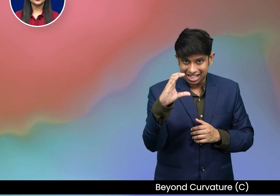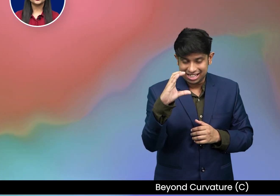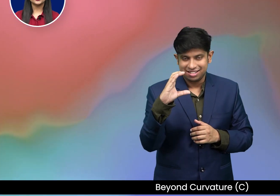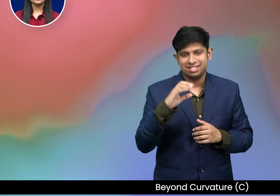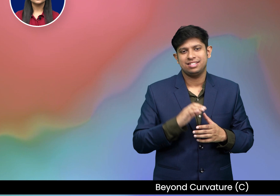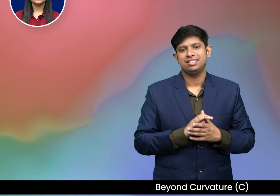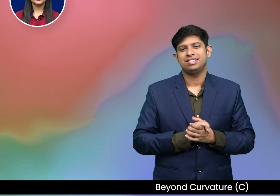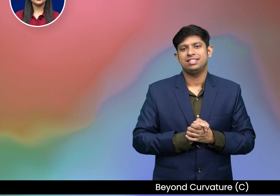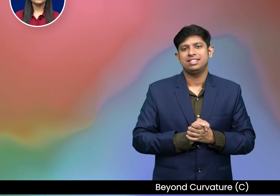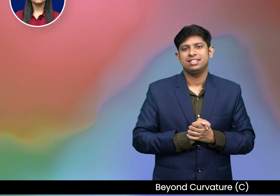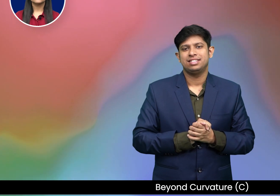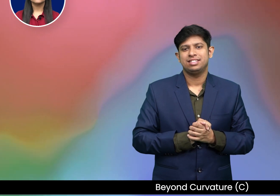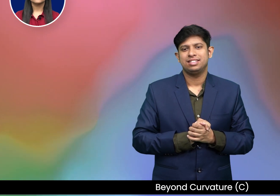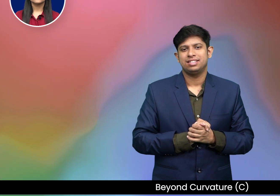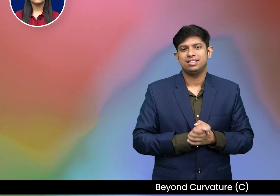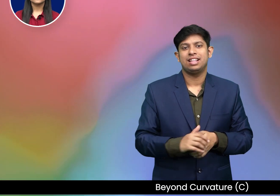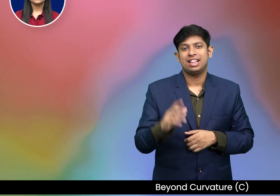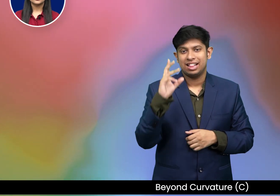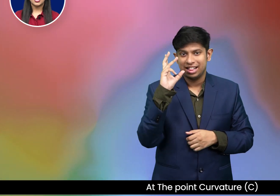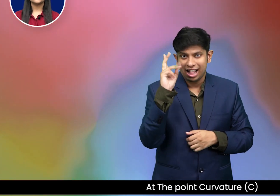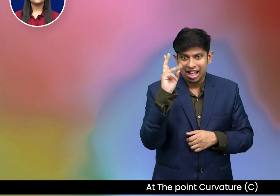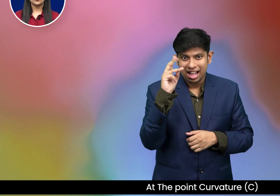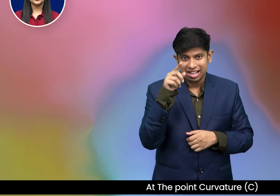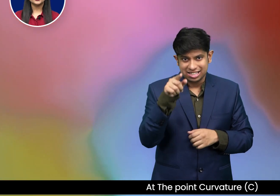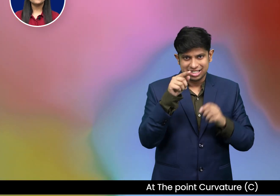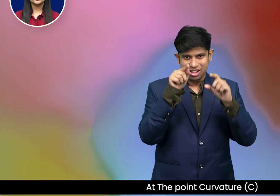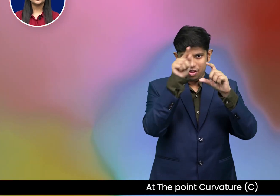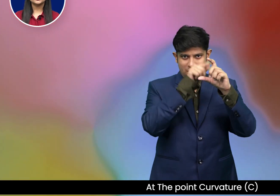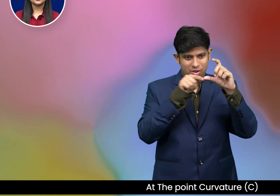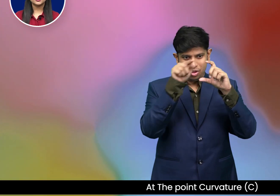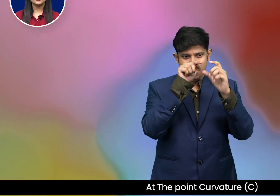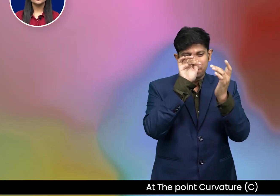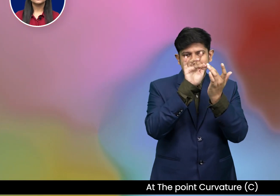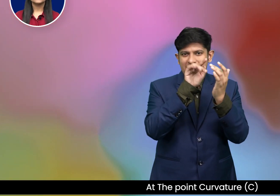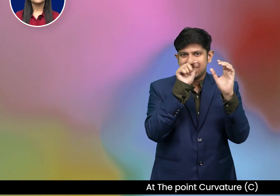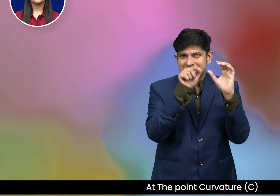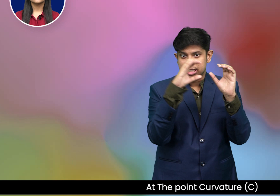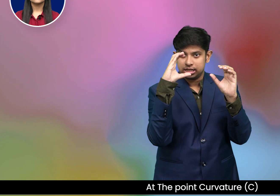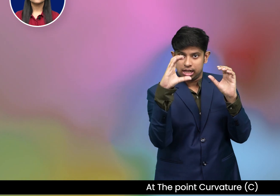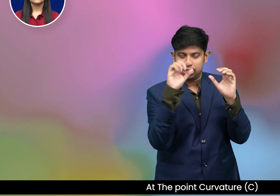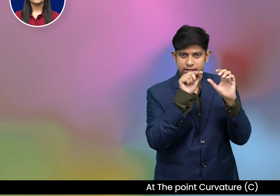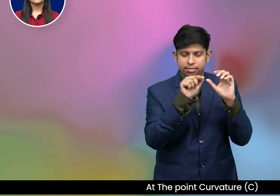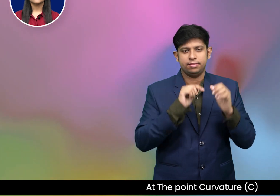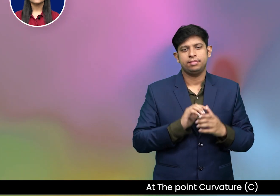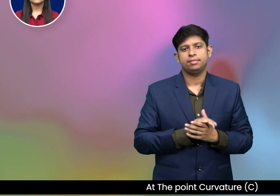beyond curvature C, at the point curvature C,